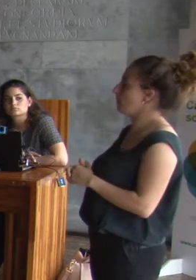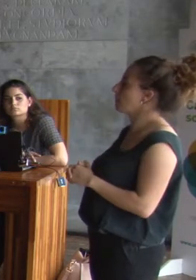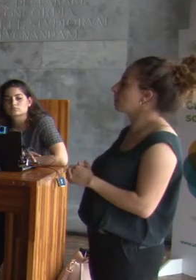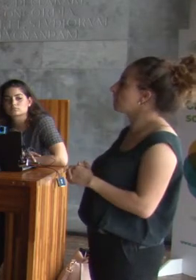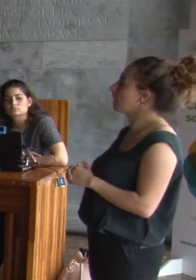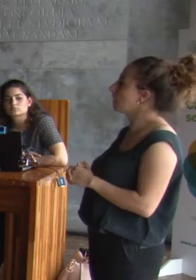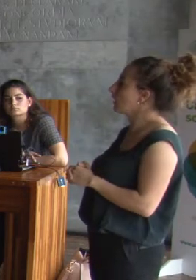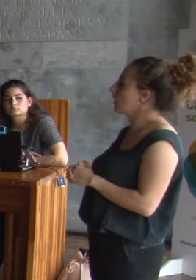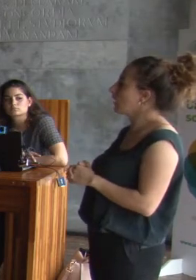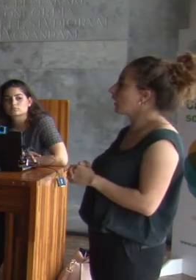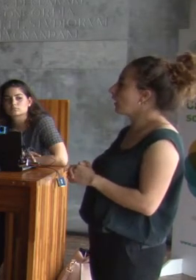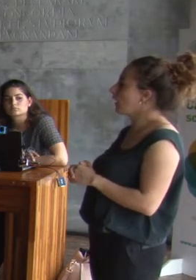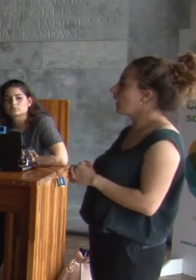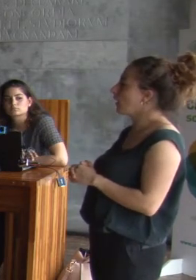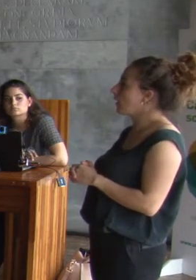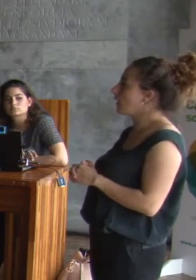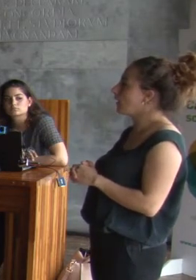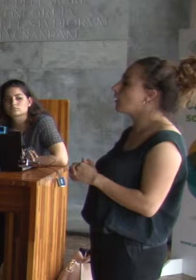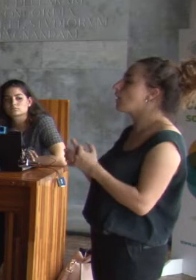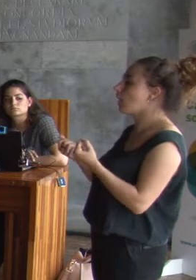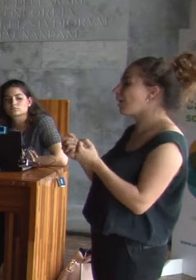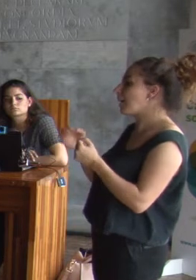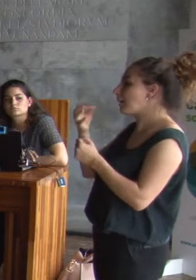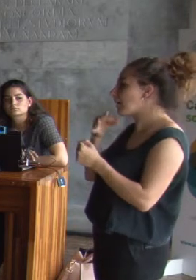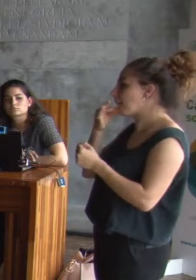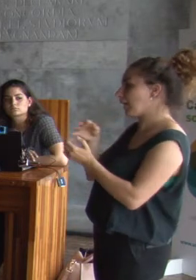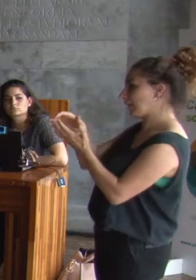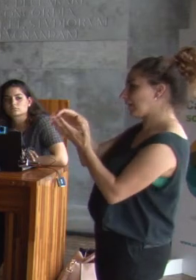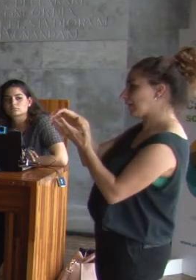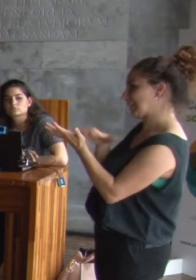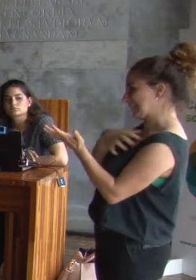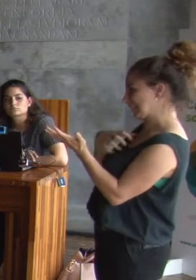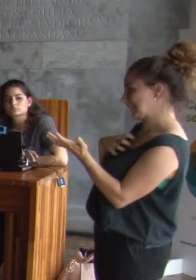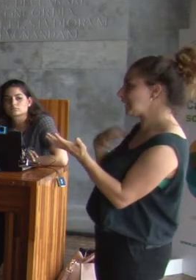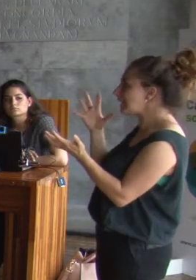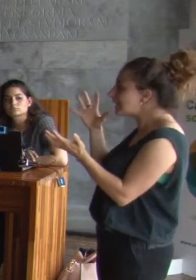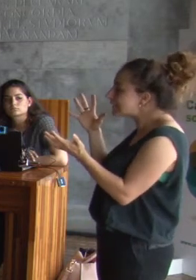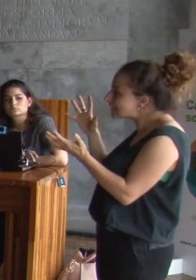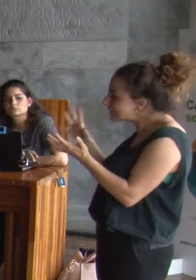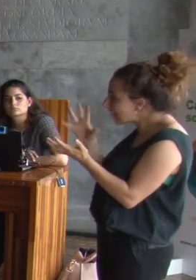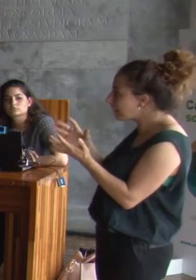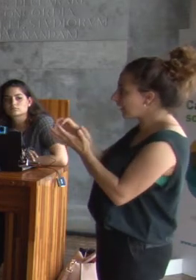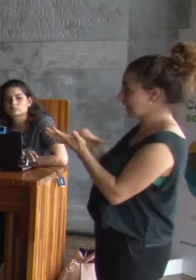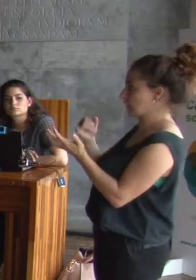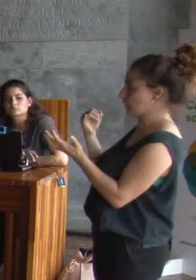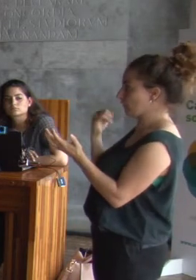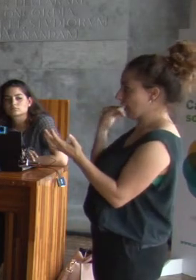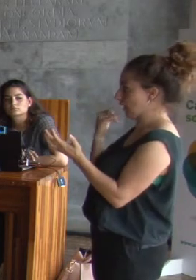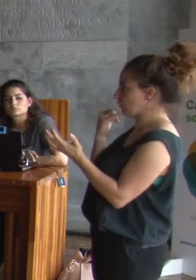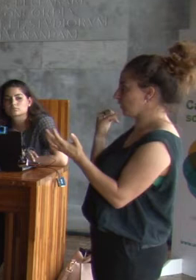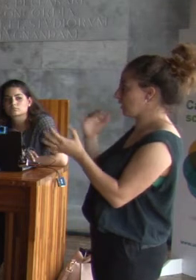said, uses a format that apparently is easy, so maybe short